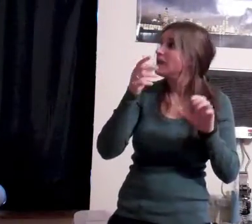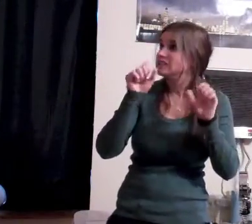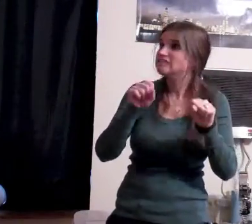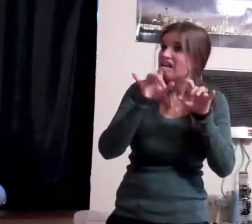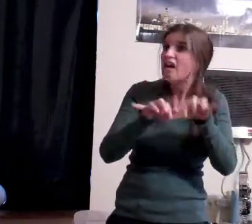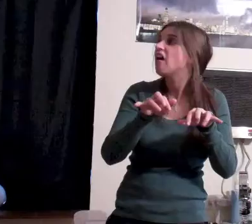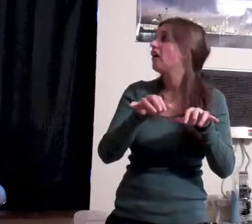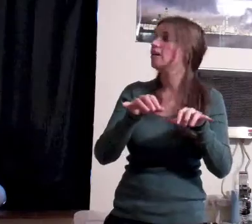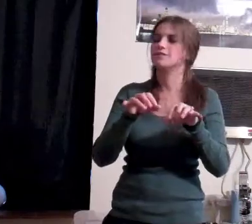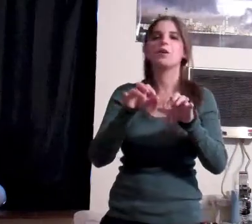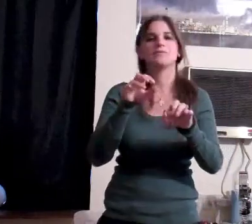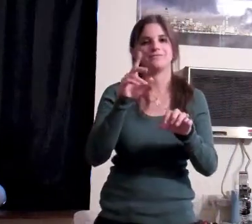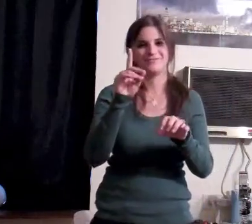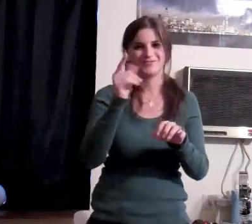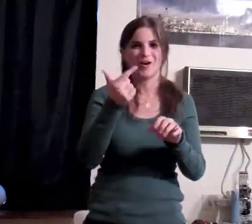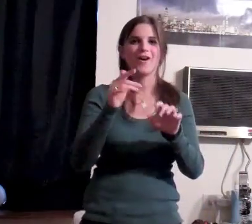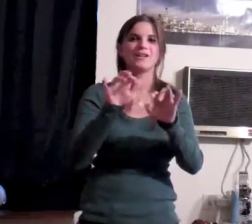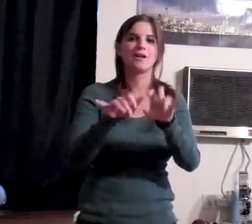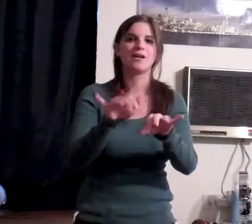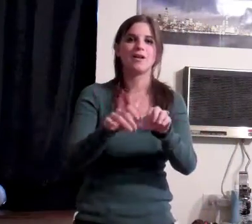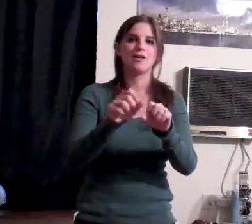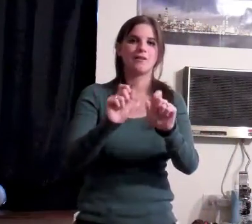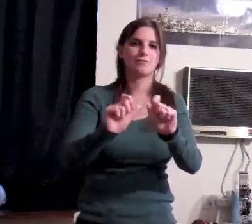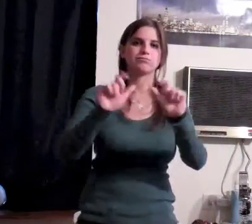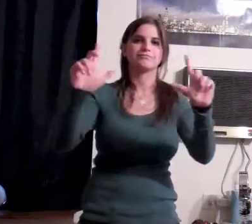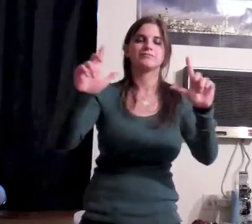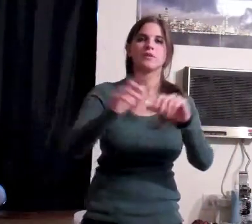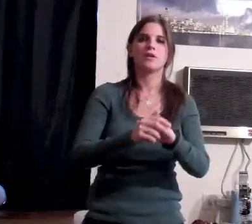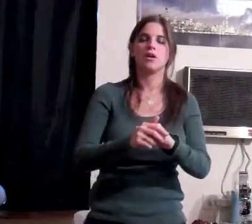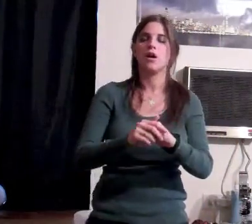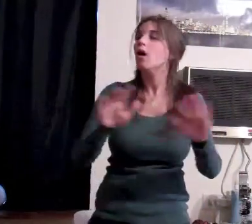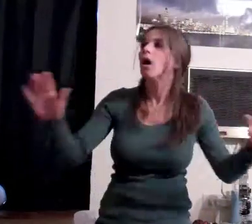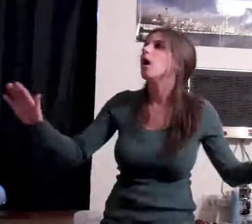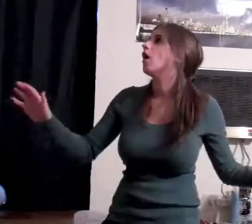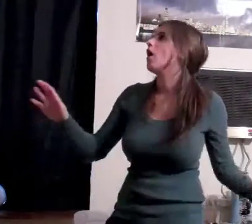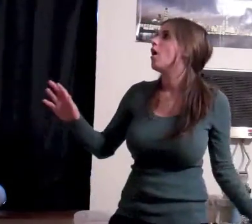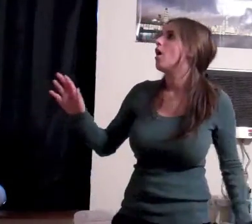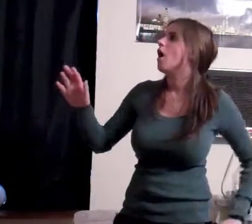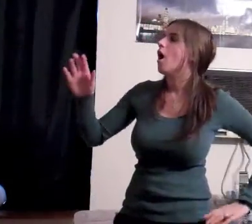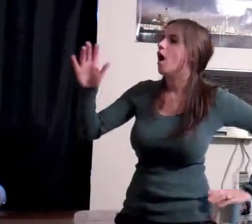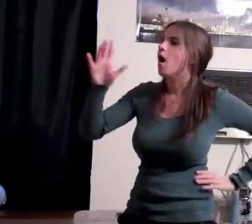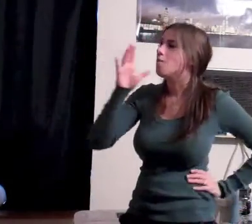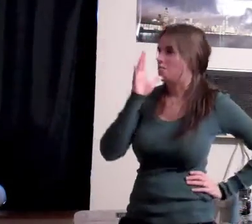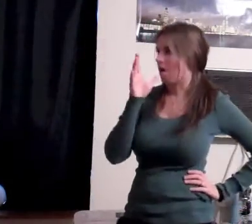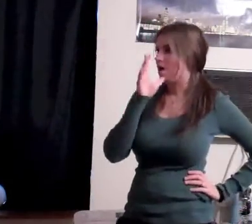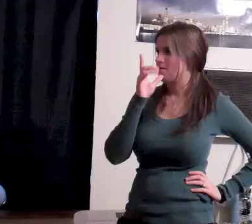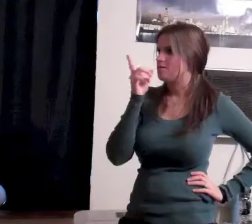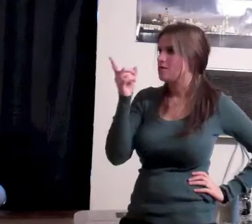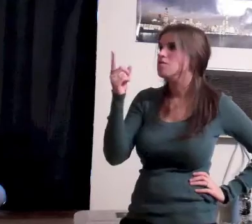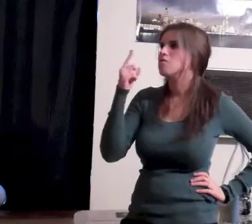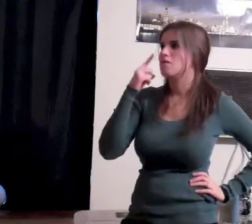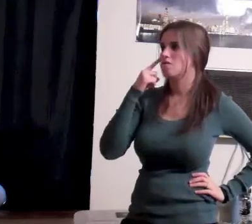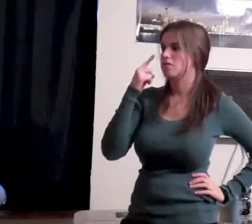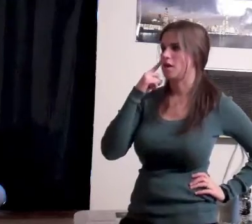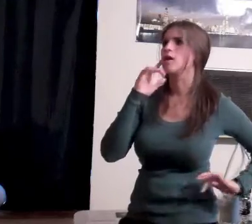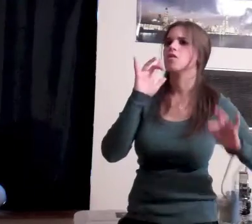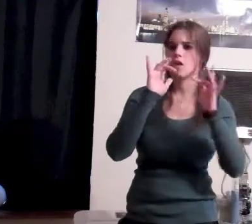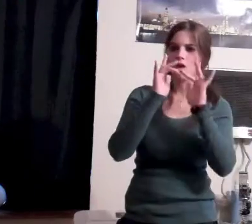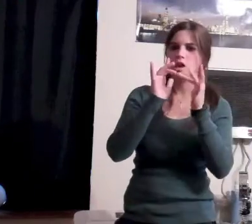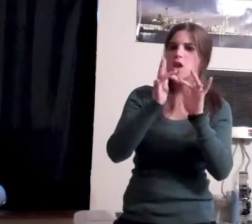watching it. She's totally absorbed. And then she goes, Mom, do you think they would have on the internet any